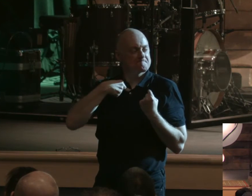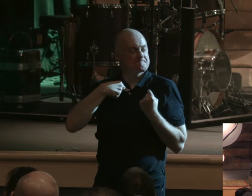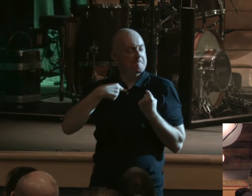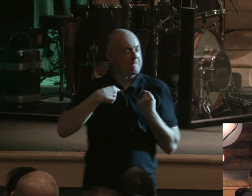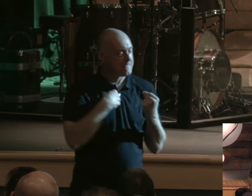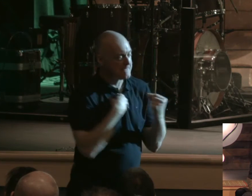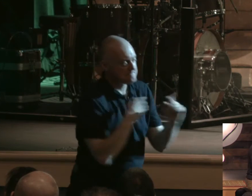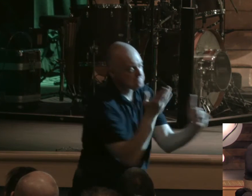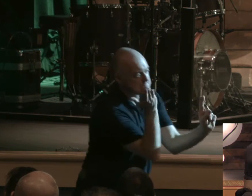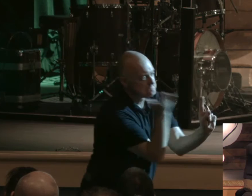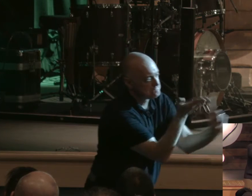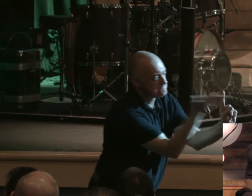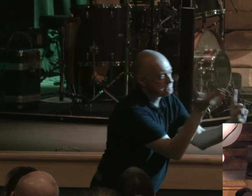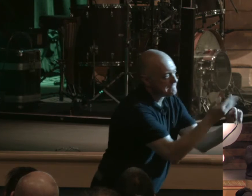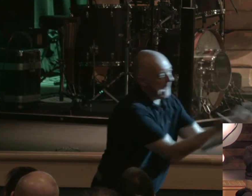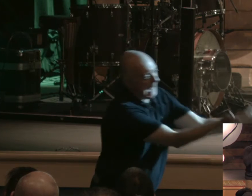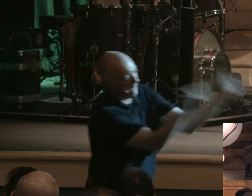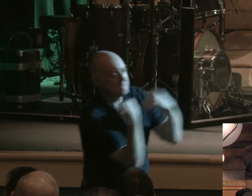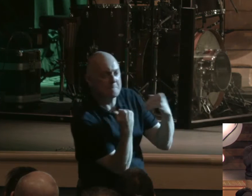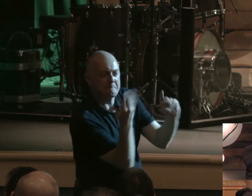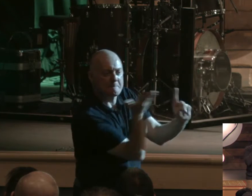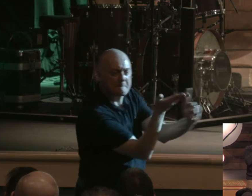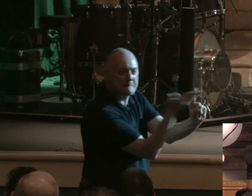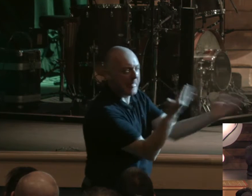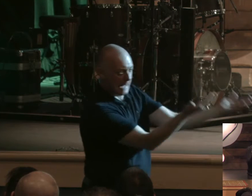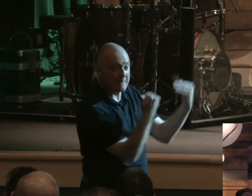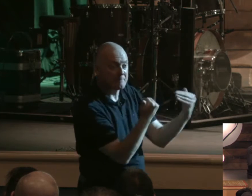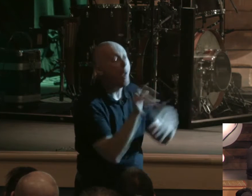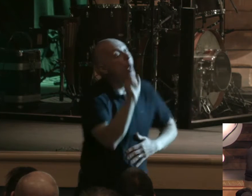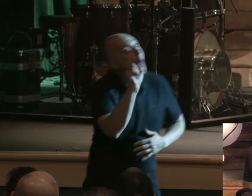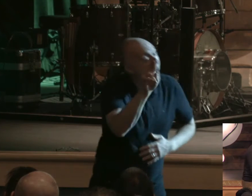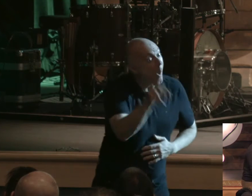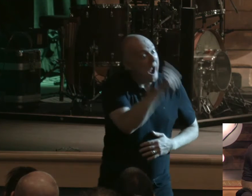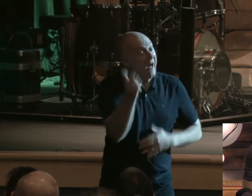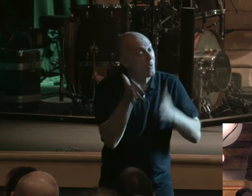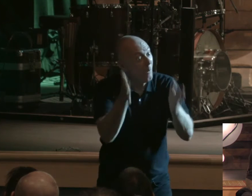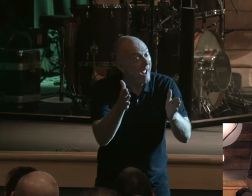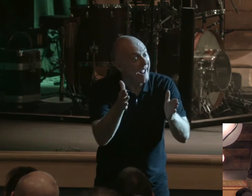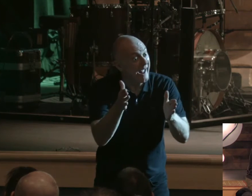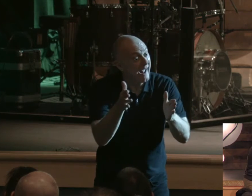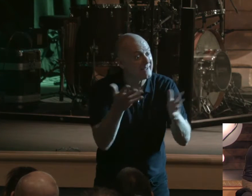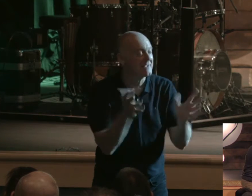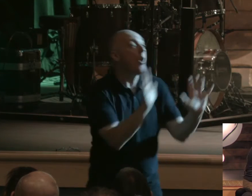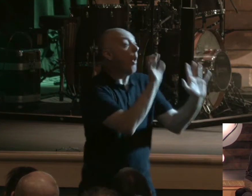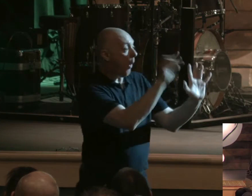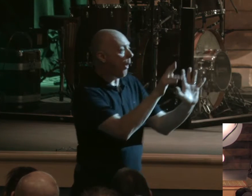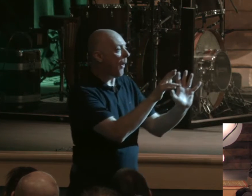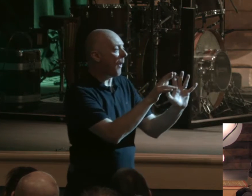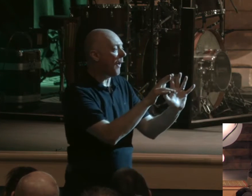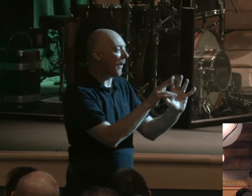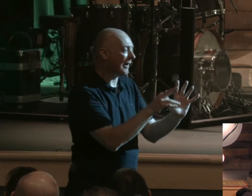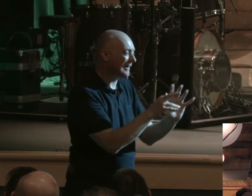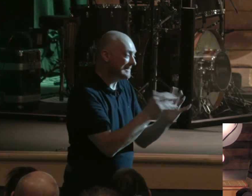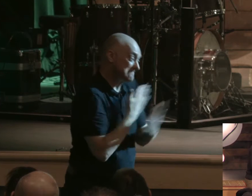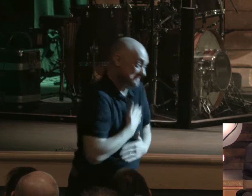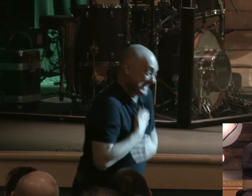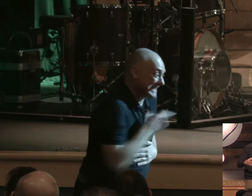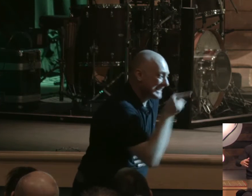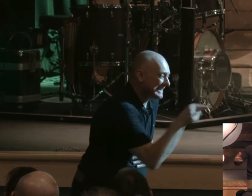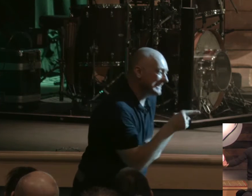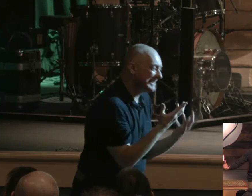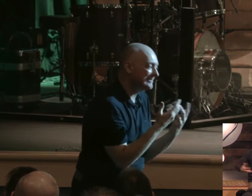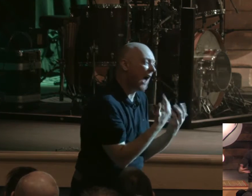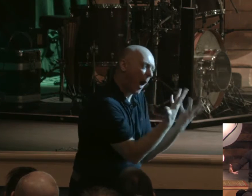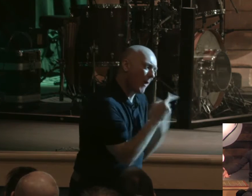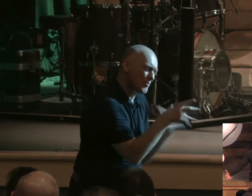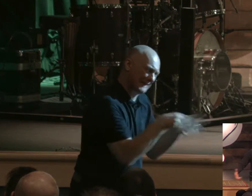persuade men towards God. The other alternative is, though, Or you will seek to please man because you want